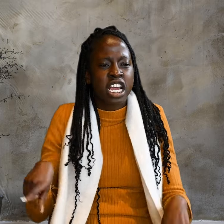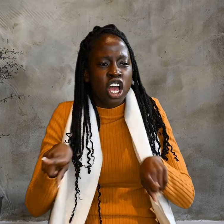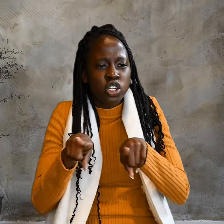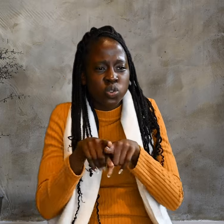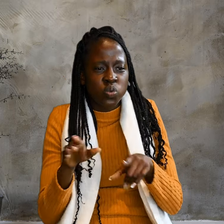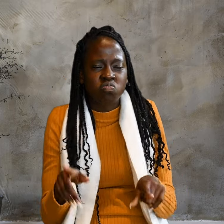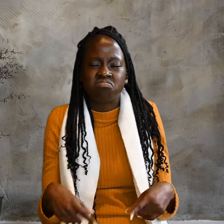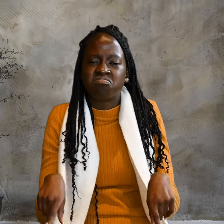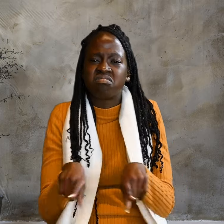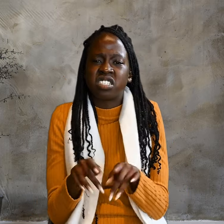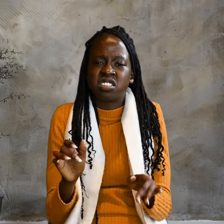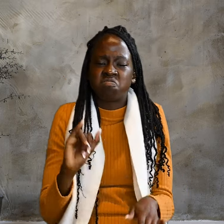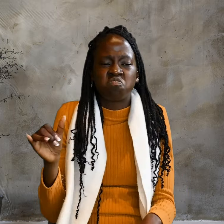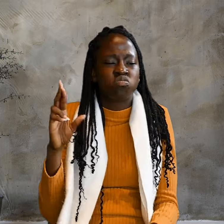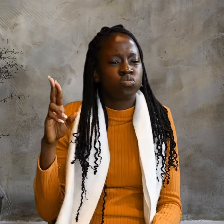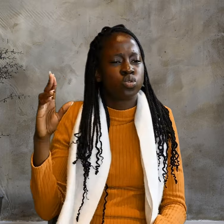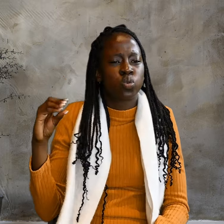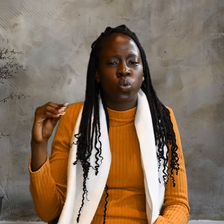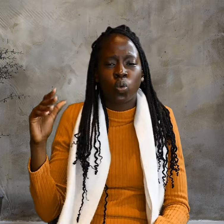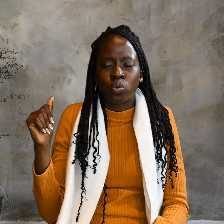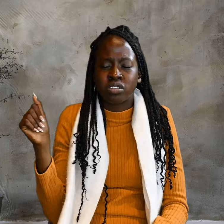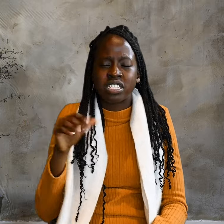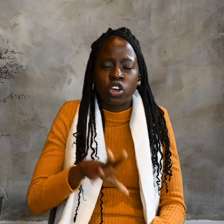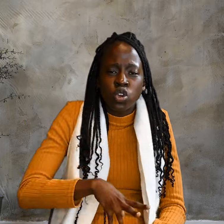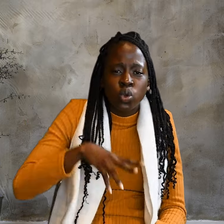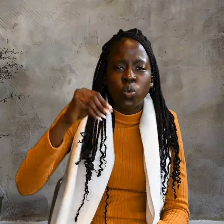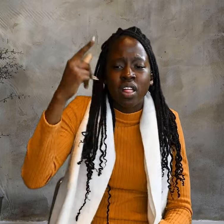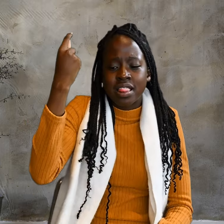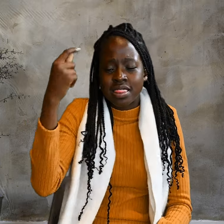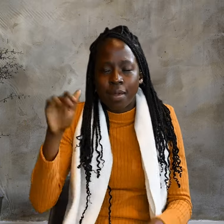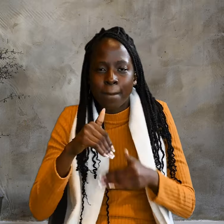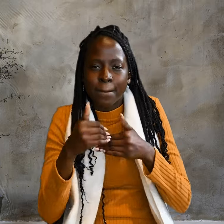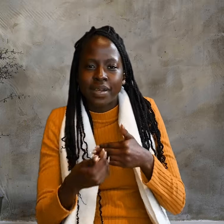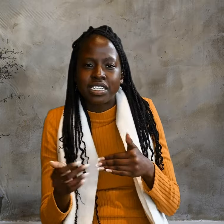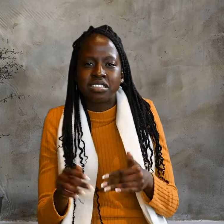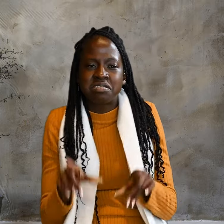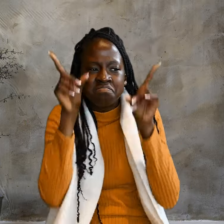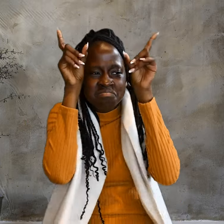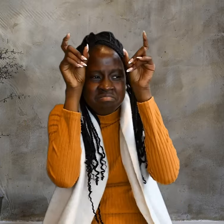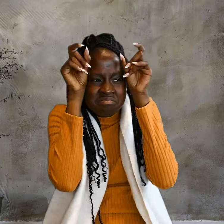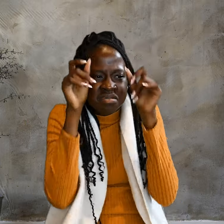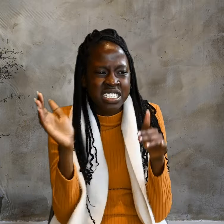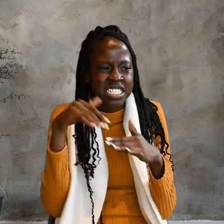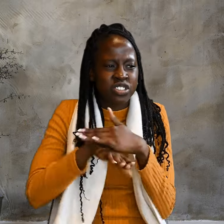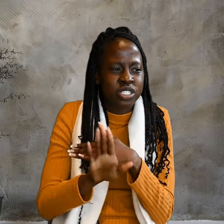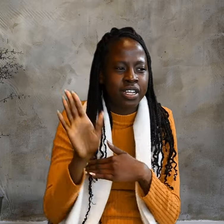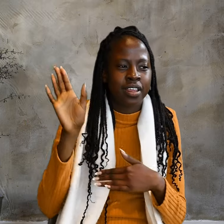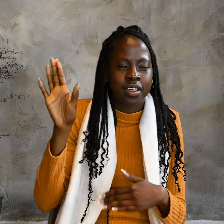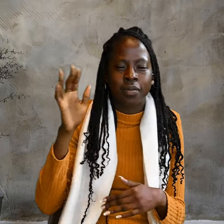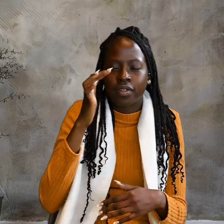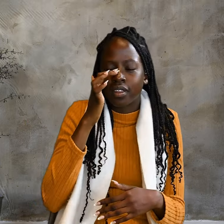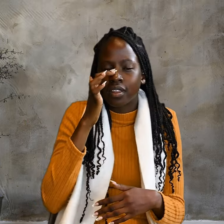him. So Jesus told him, "What you are about to do, do